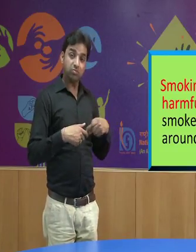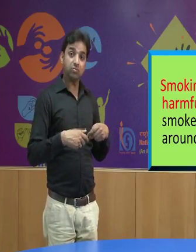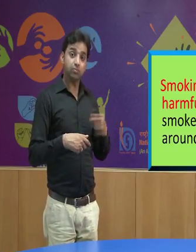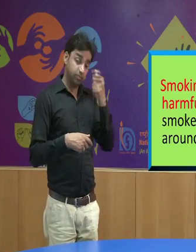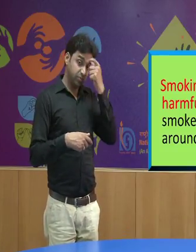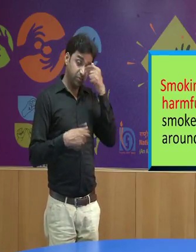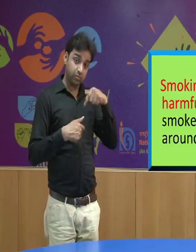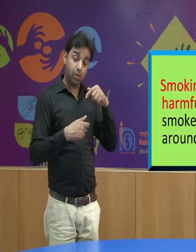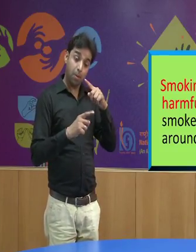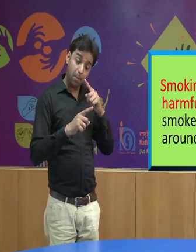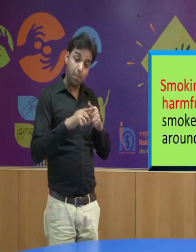but also